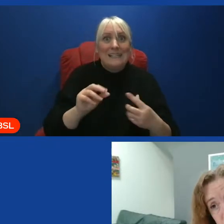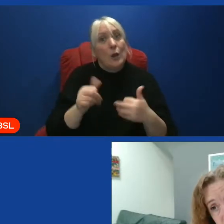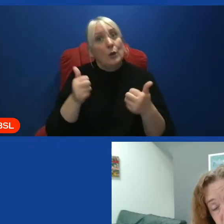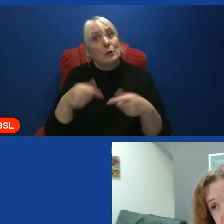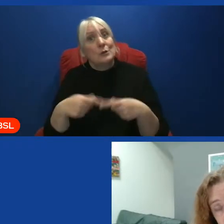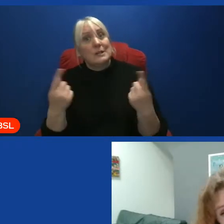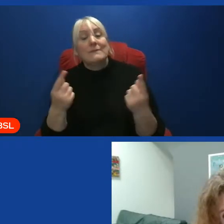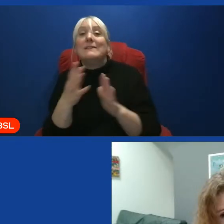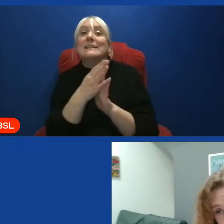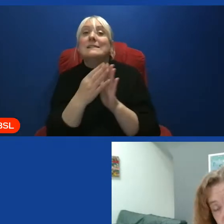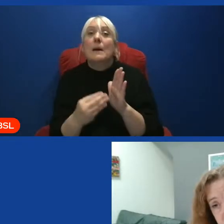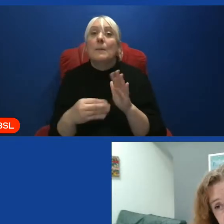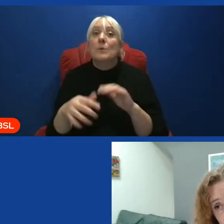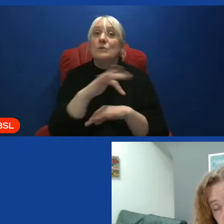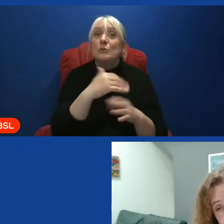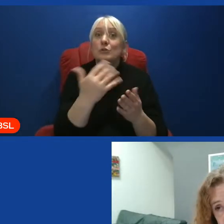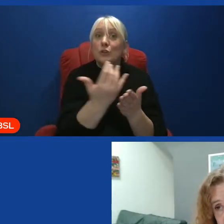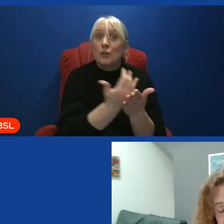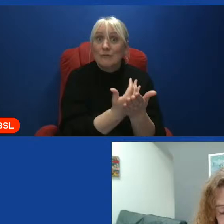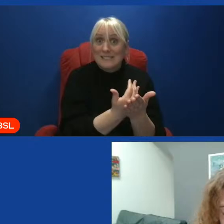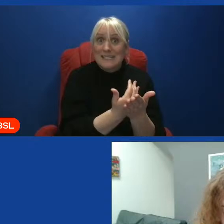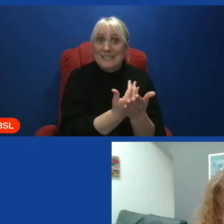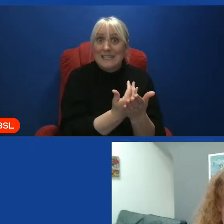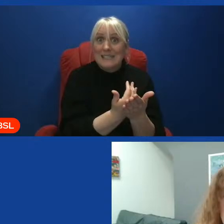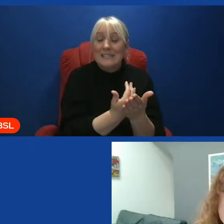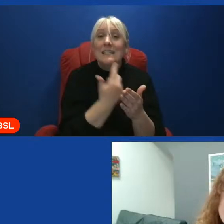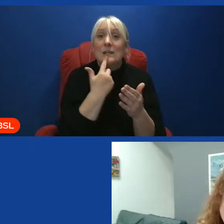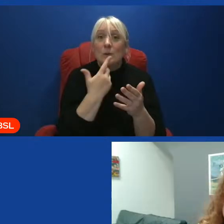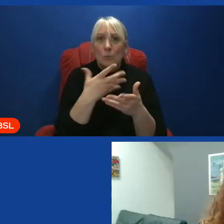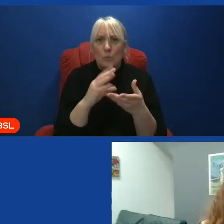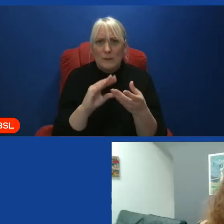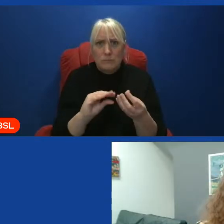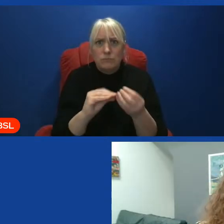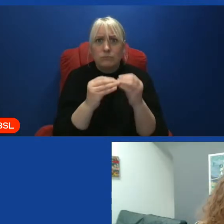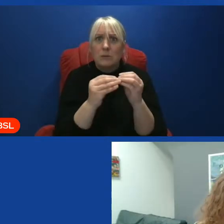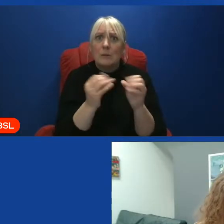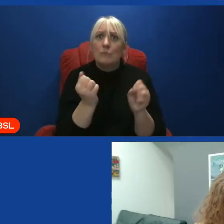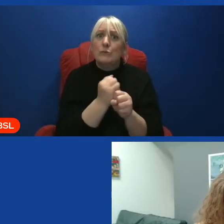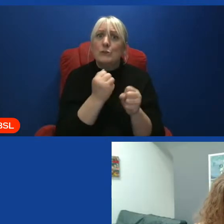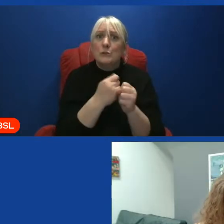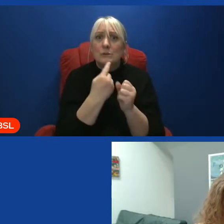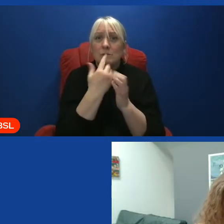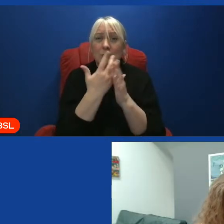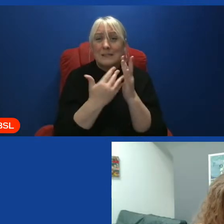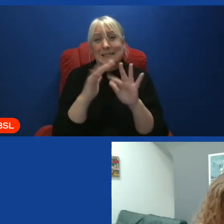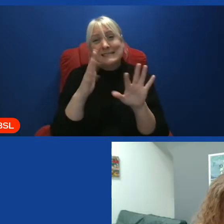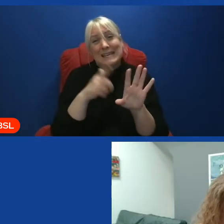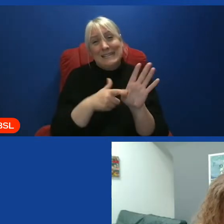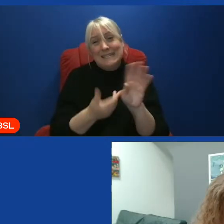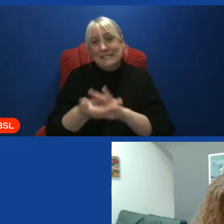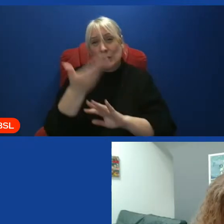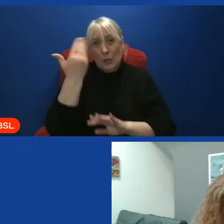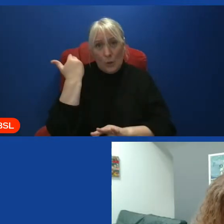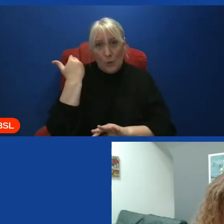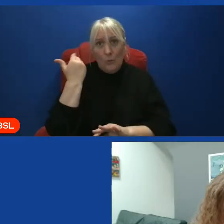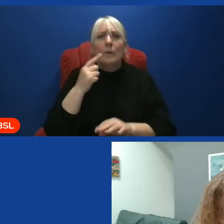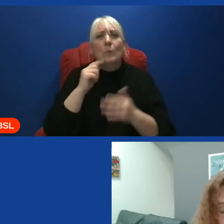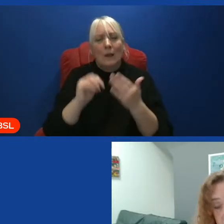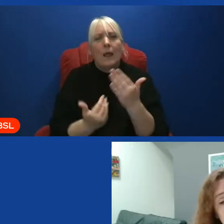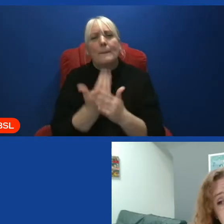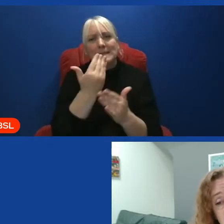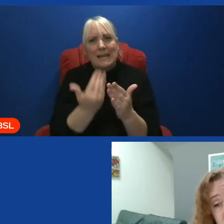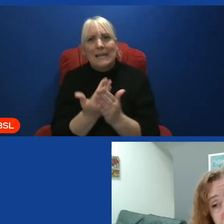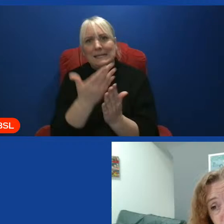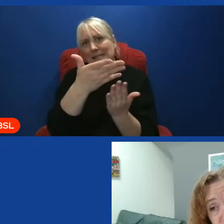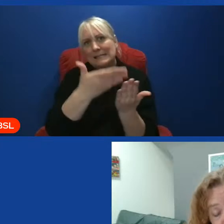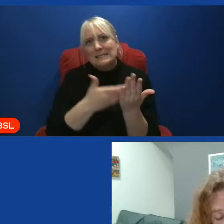Social Security, we produced that over 10 years ago now, and we're in the process of updating that in light of more recent events.